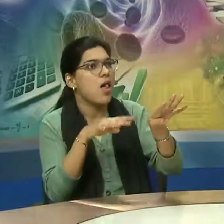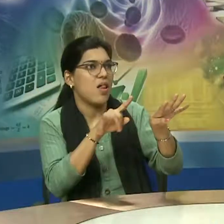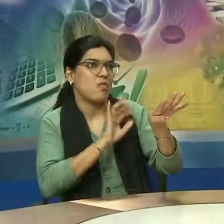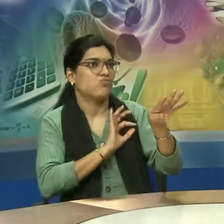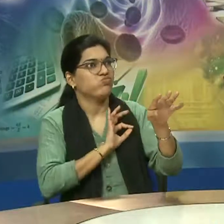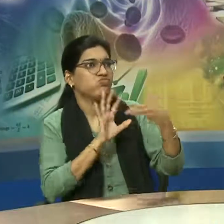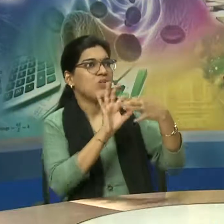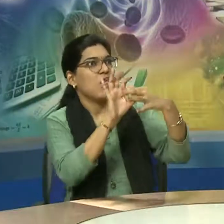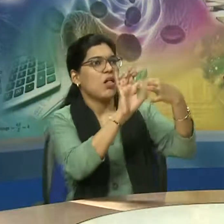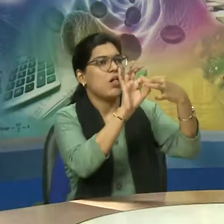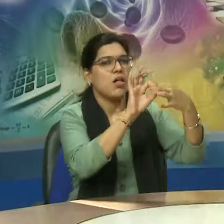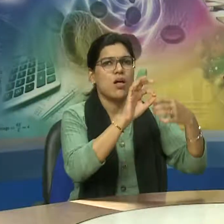powerful,